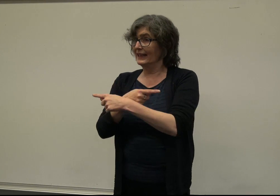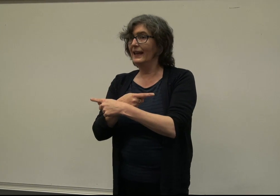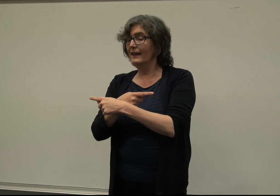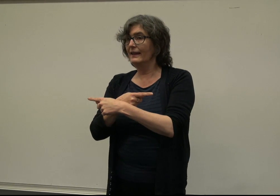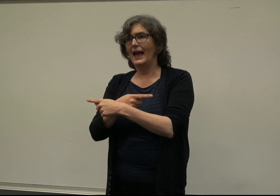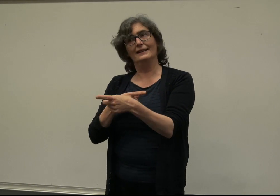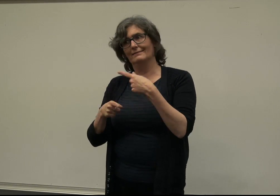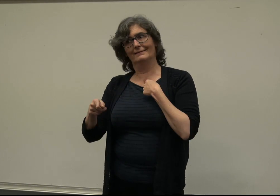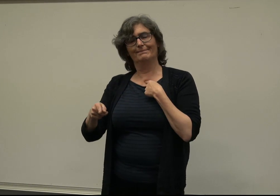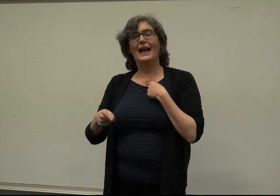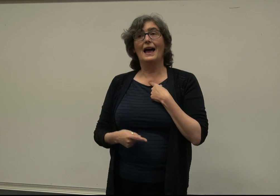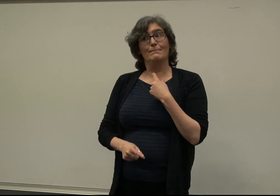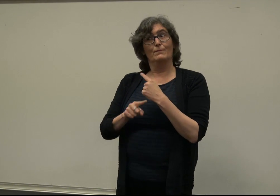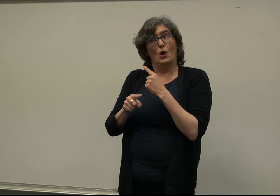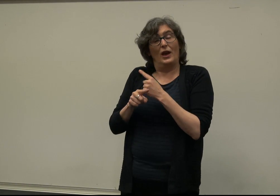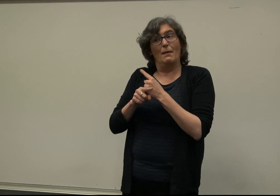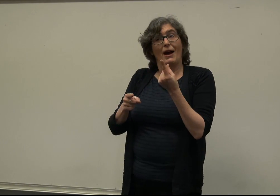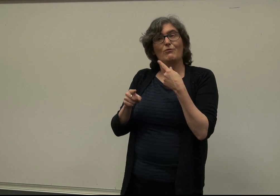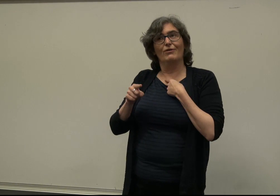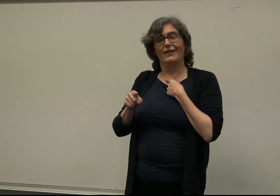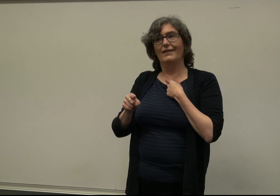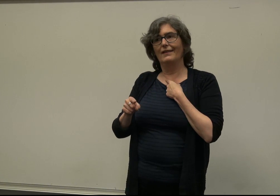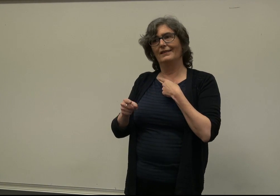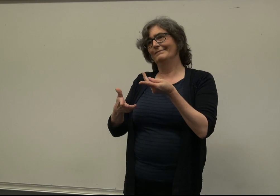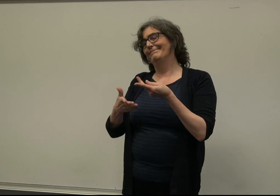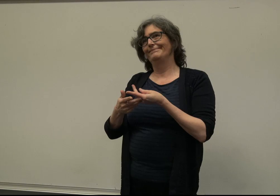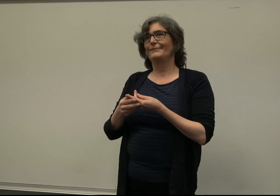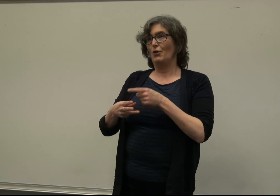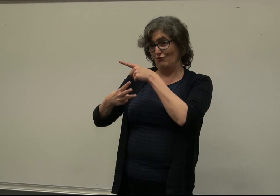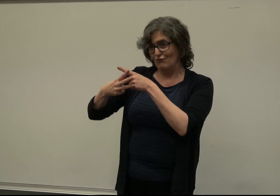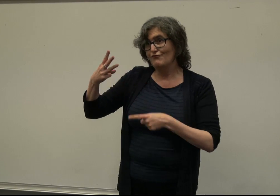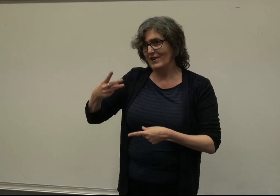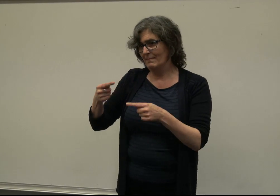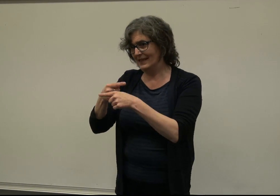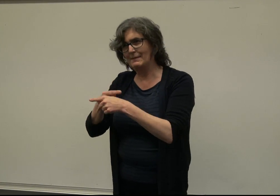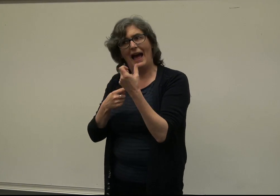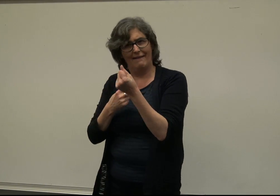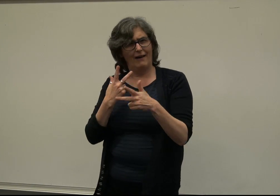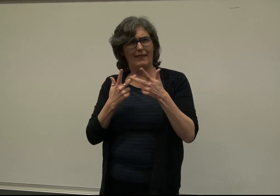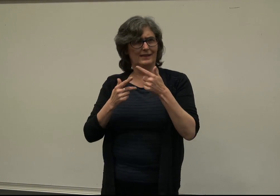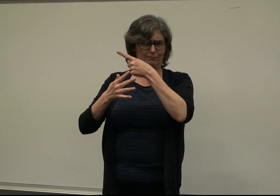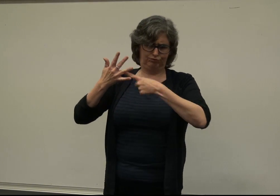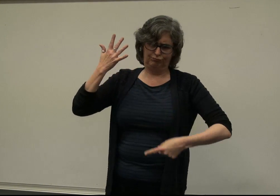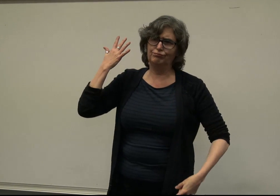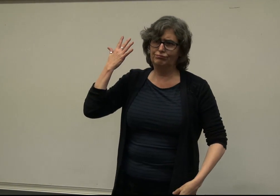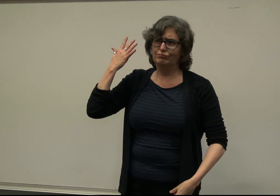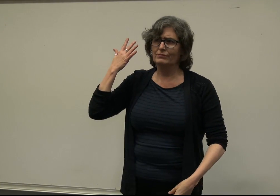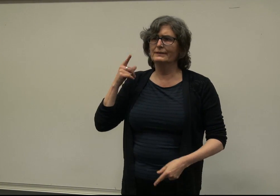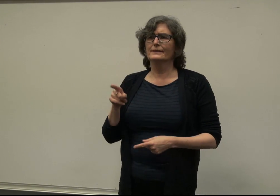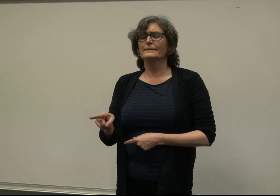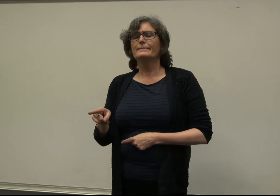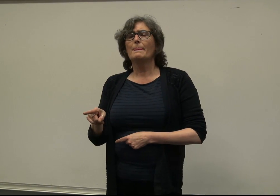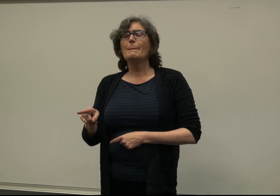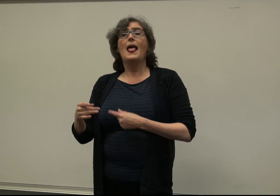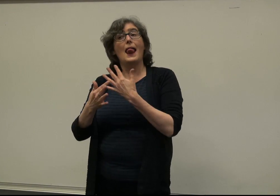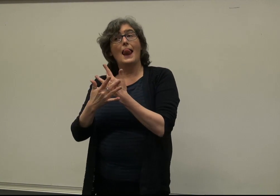are other misconceptions, but I'm only going to talk about these three. People think that there is a good kind